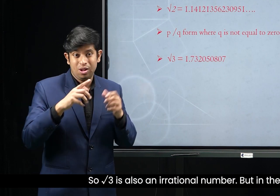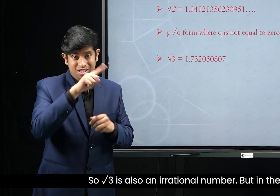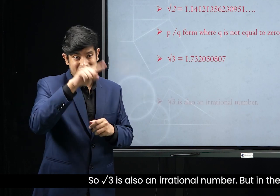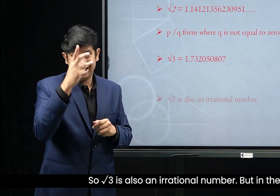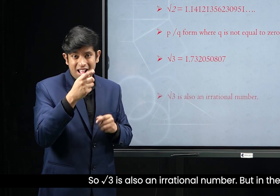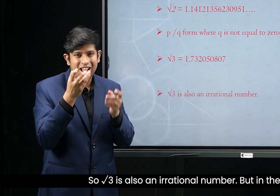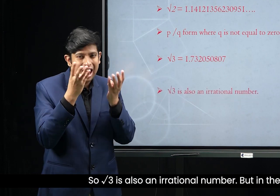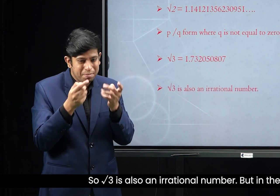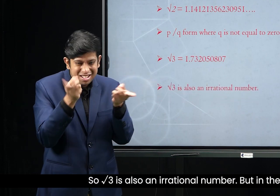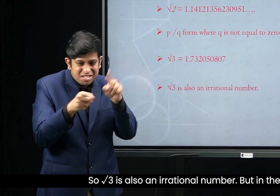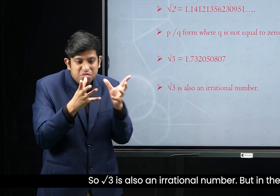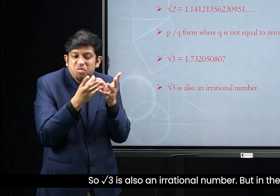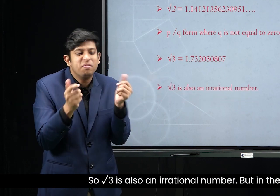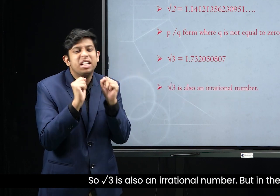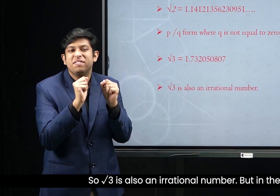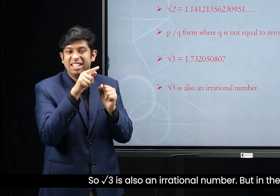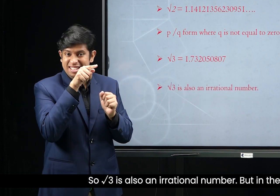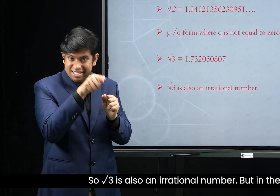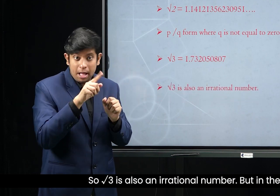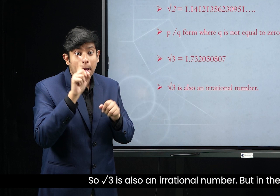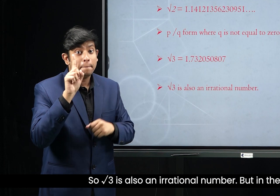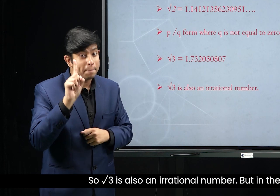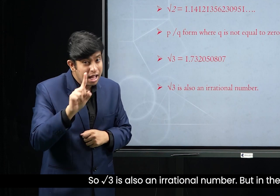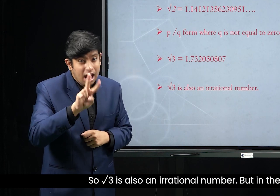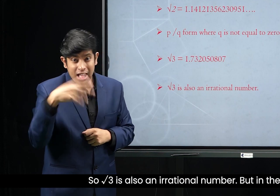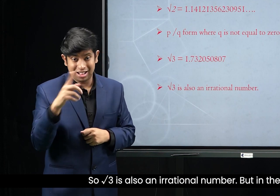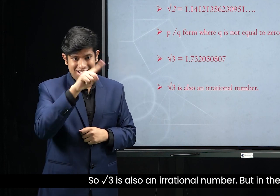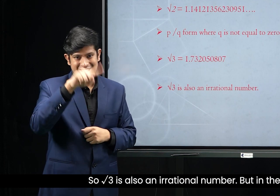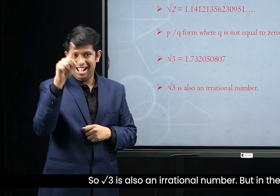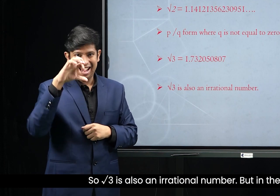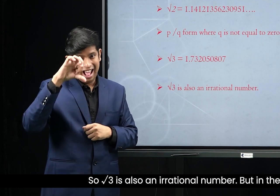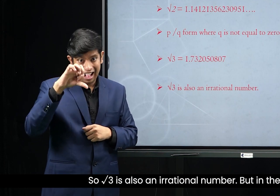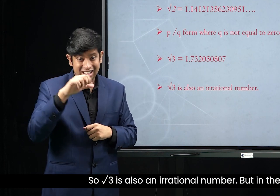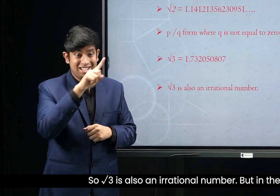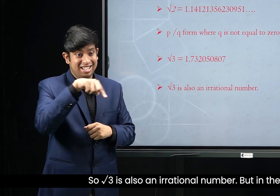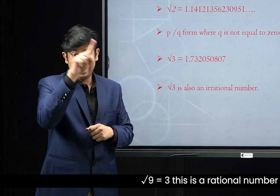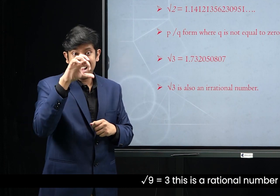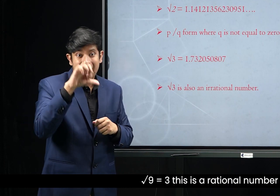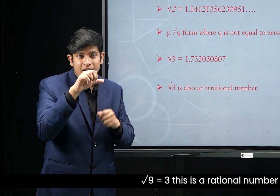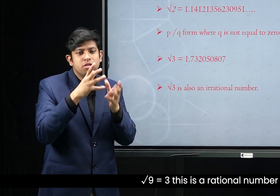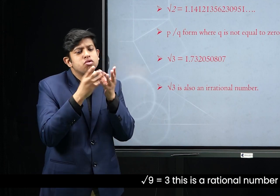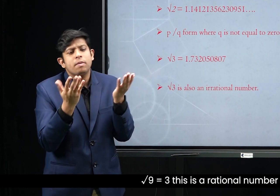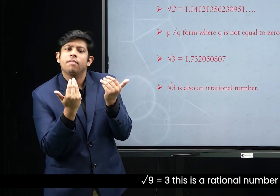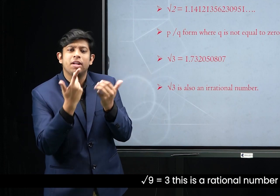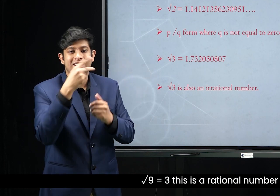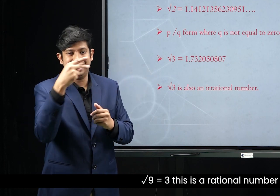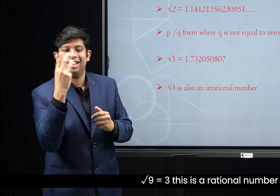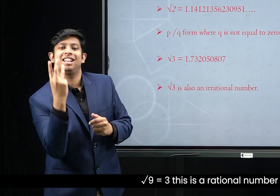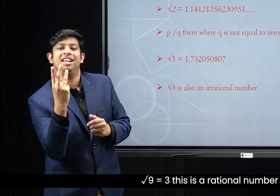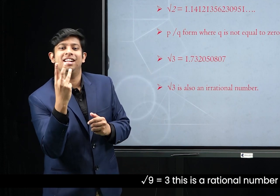So, root 3 is also an irrational number, but in the case of root 9 is equal to 3. This is